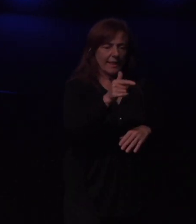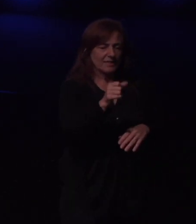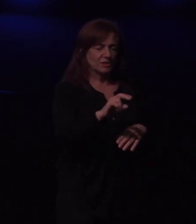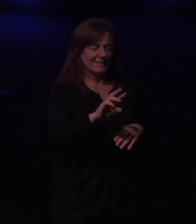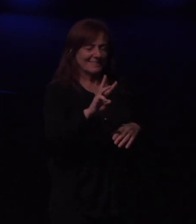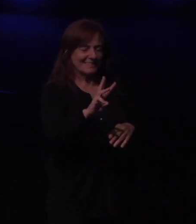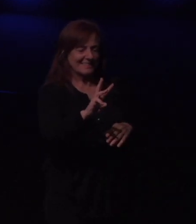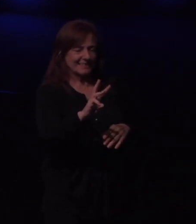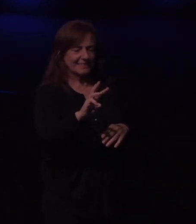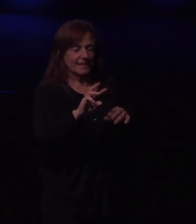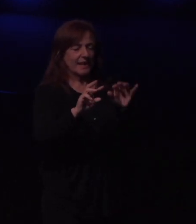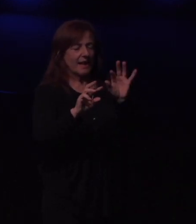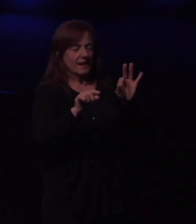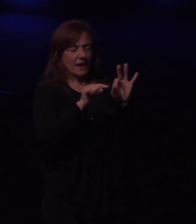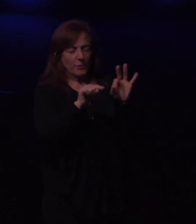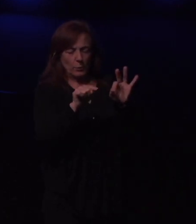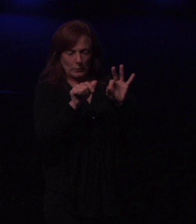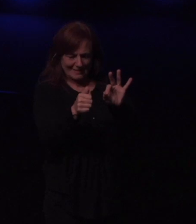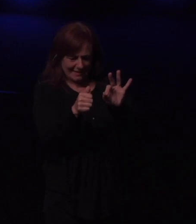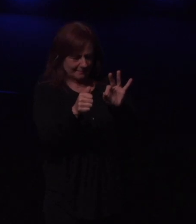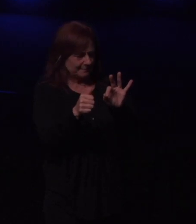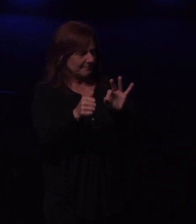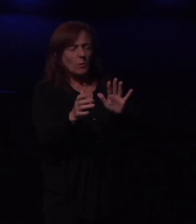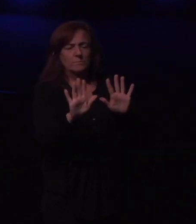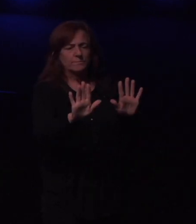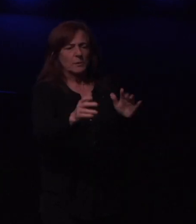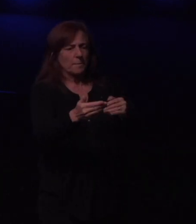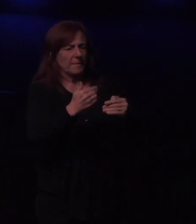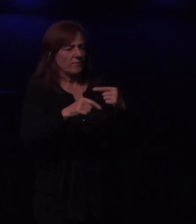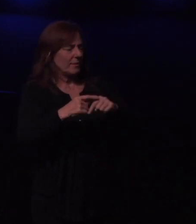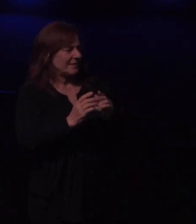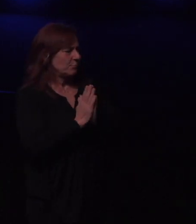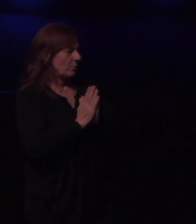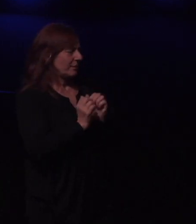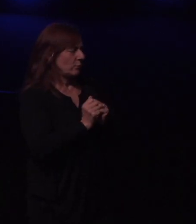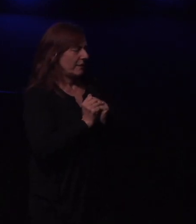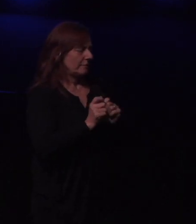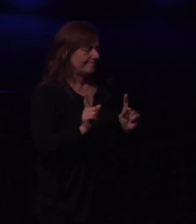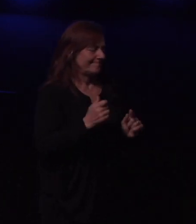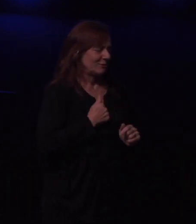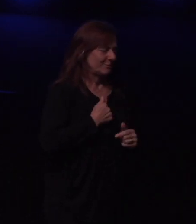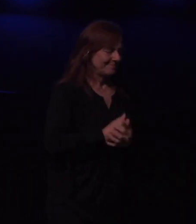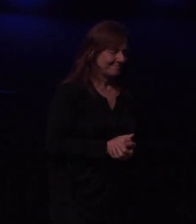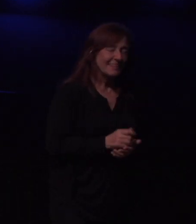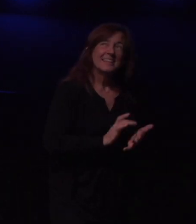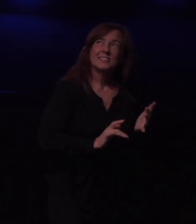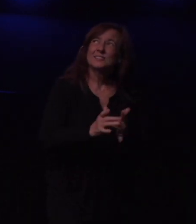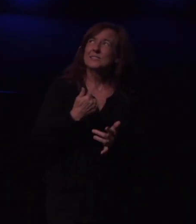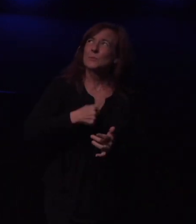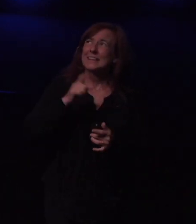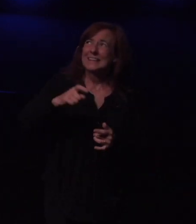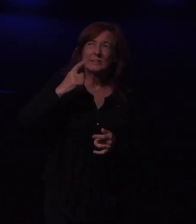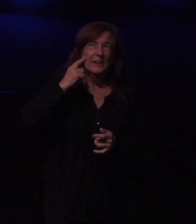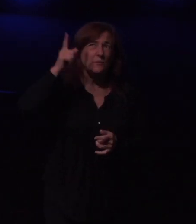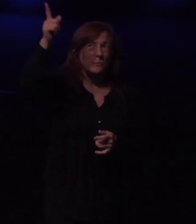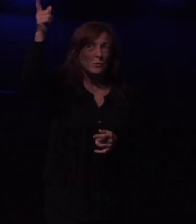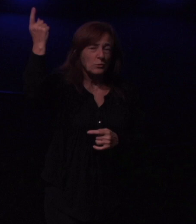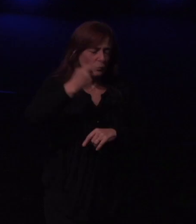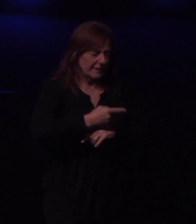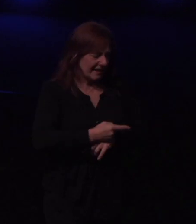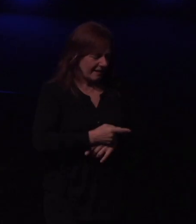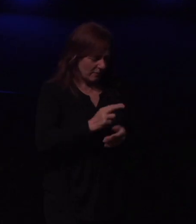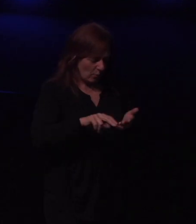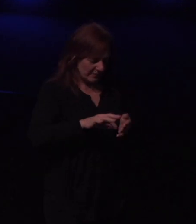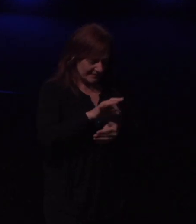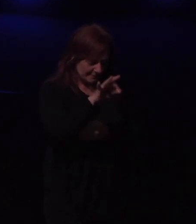6, 9 through 10. And actually, before we do that, let's pray together. Jesus, we need to hear from you today. Holy